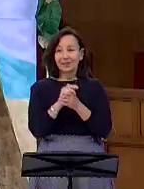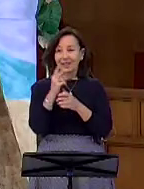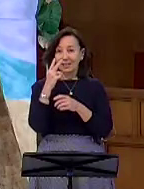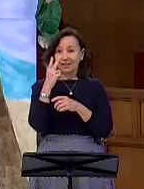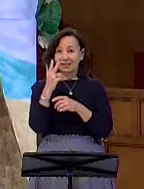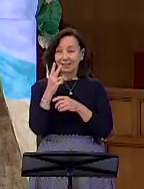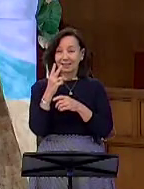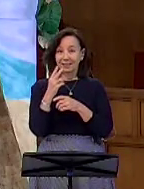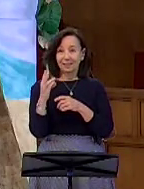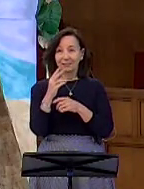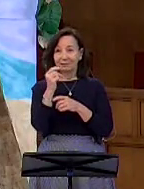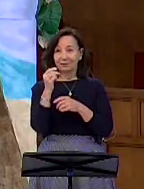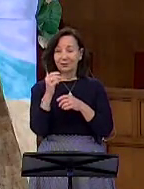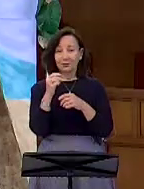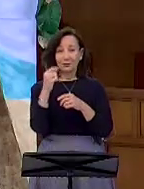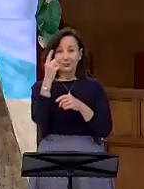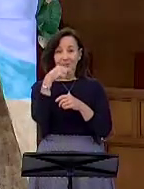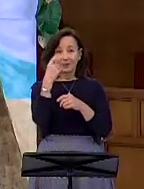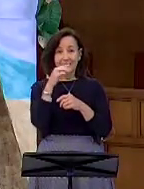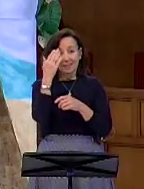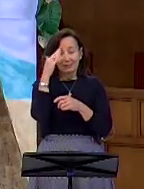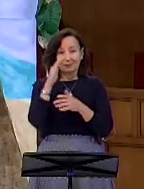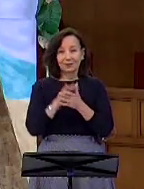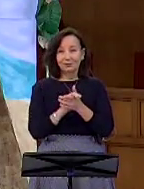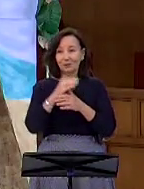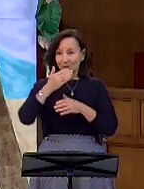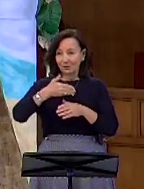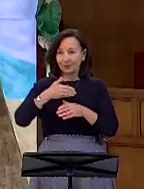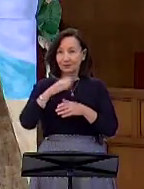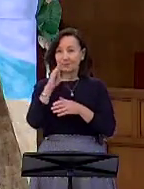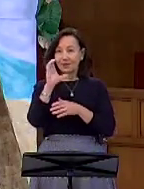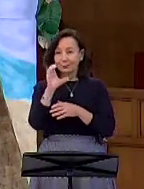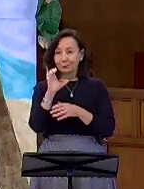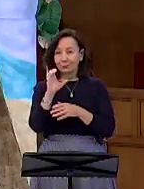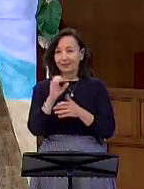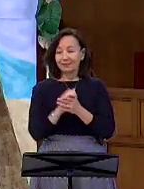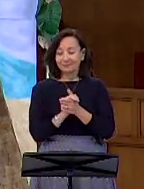faces I don't know. Say hello. Welcome them to Bear Creek.